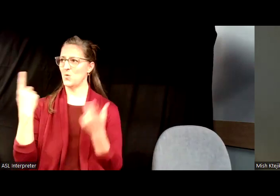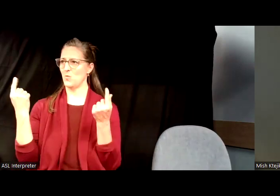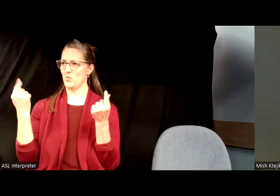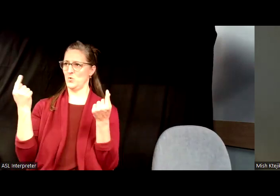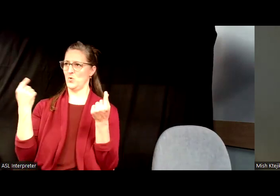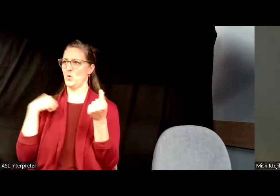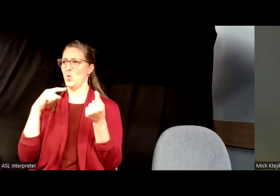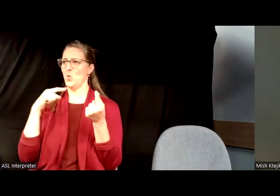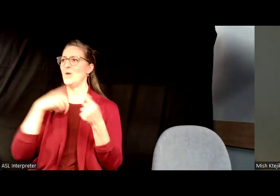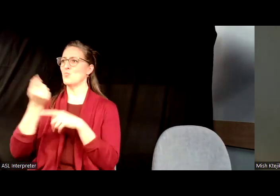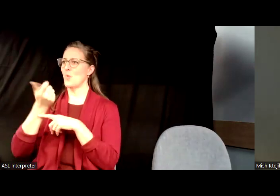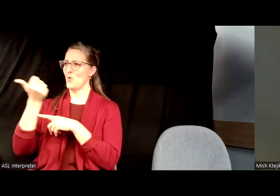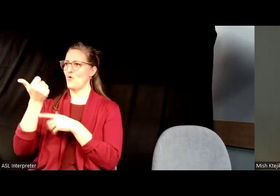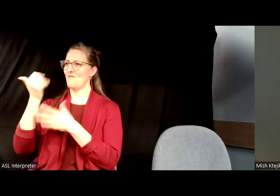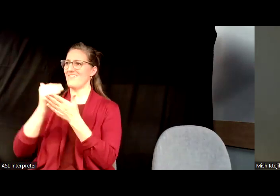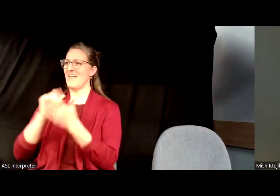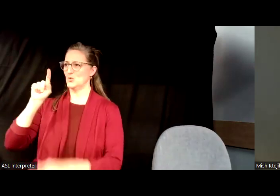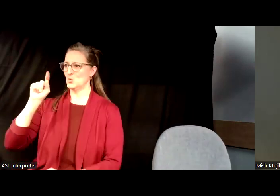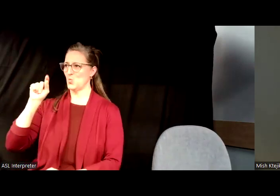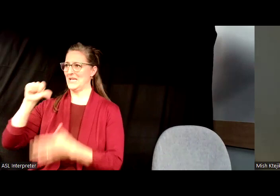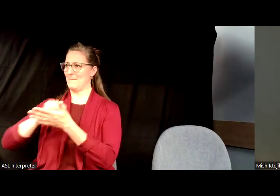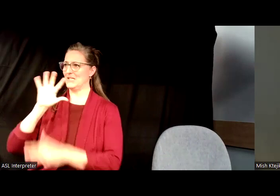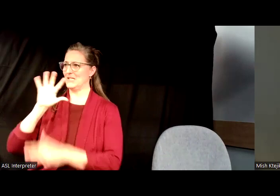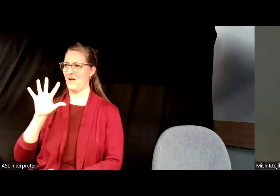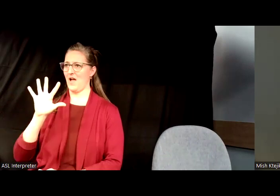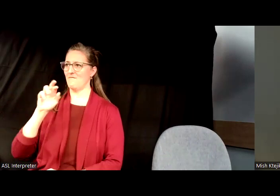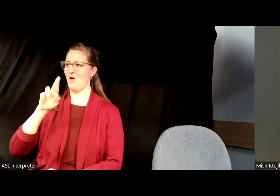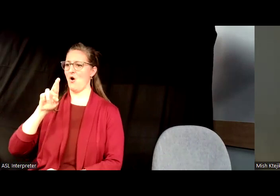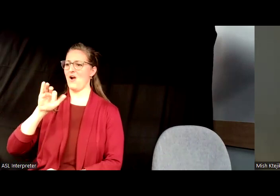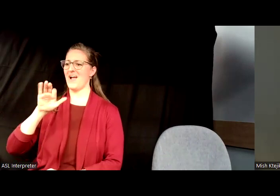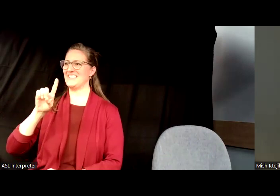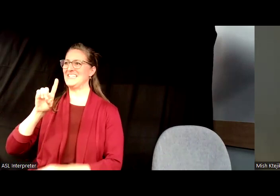removing line 20 on page 5, which is the RID reverse skills